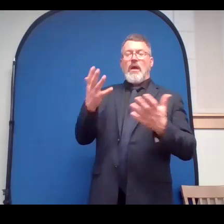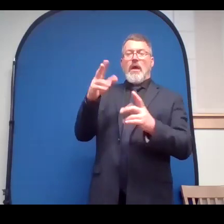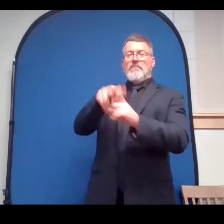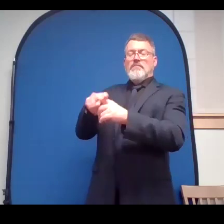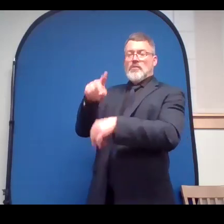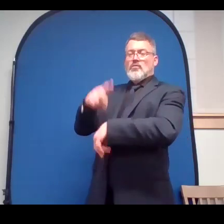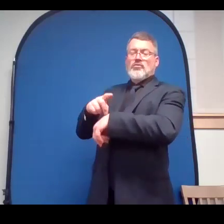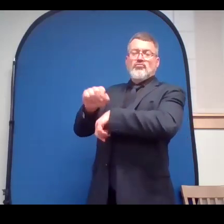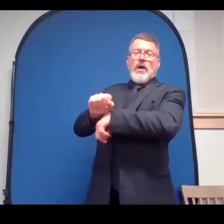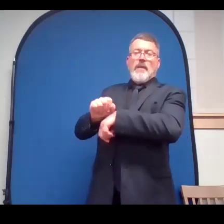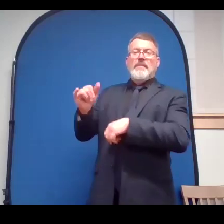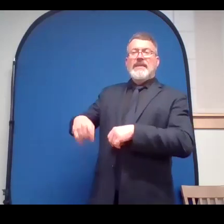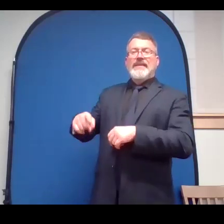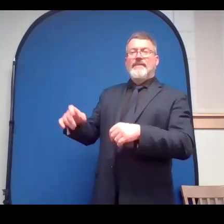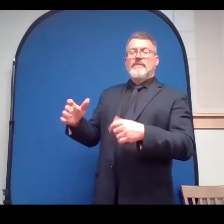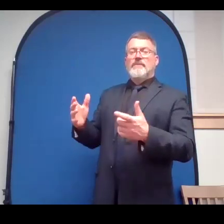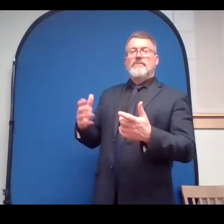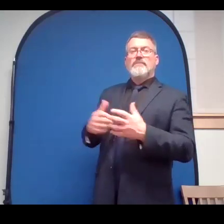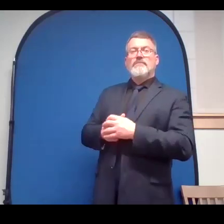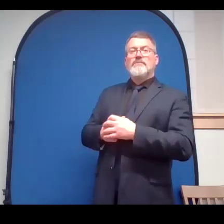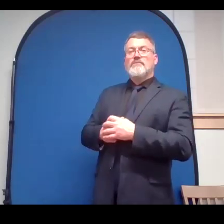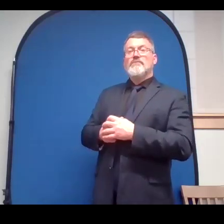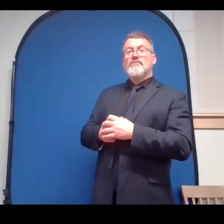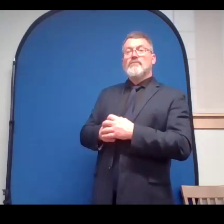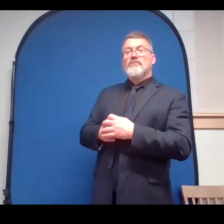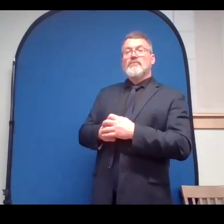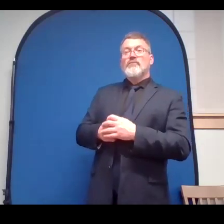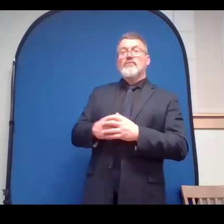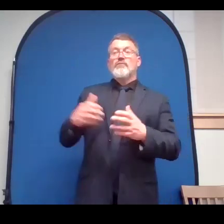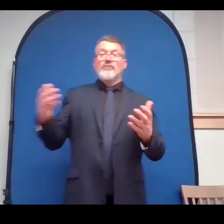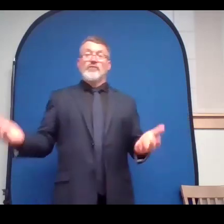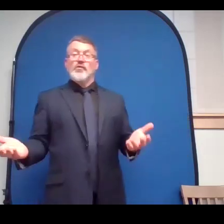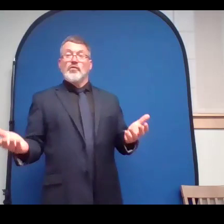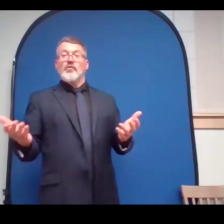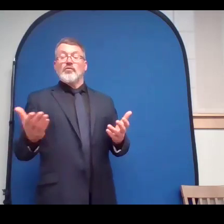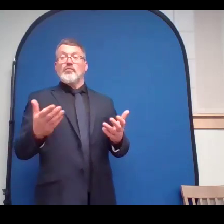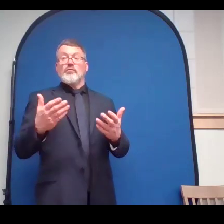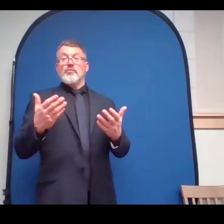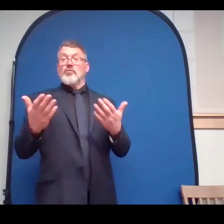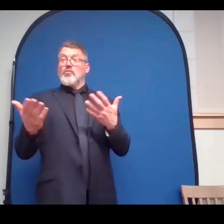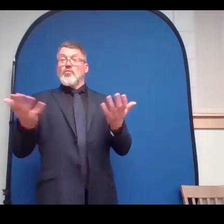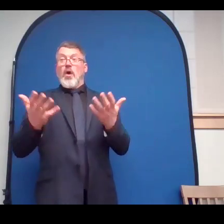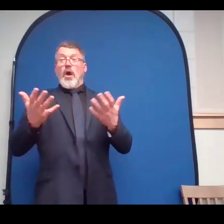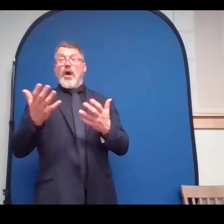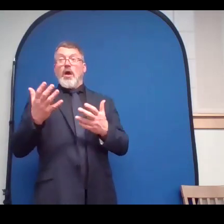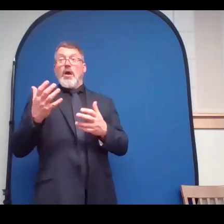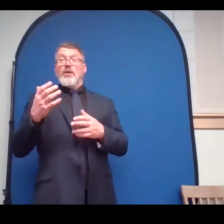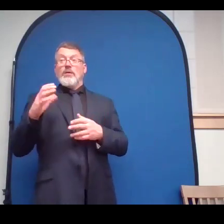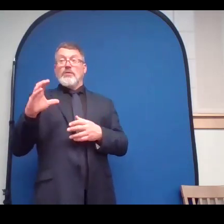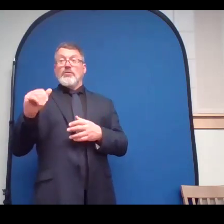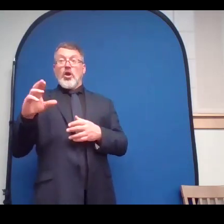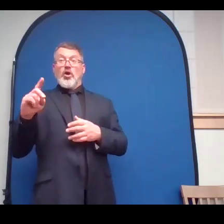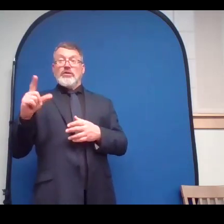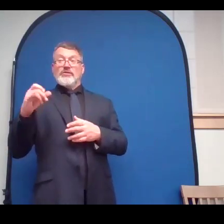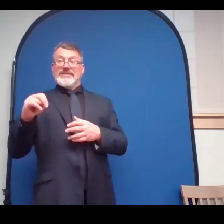the battalion commander himself. So whatever Deputy Carlton said to